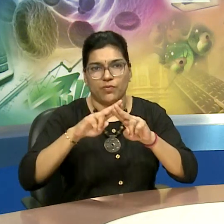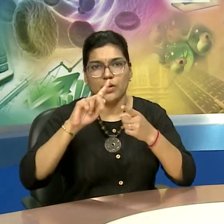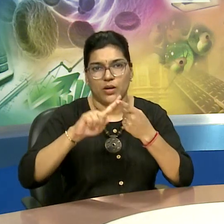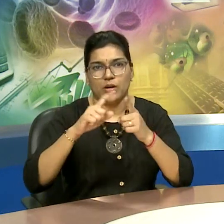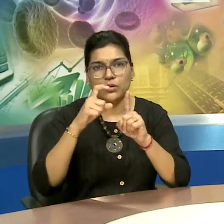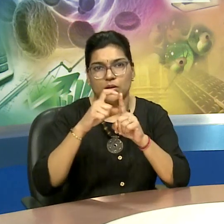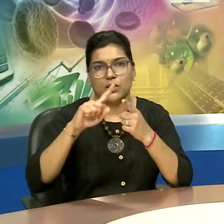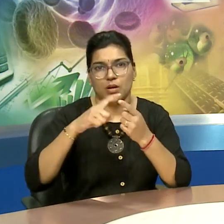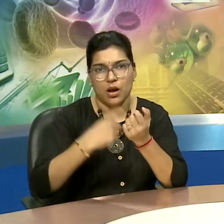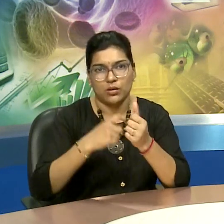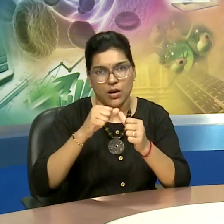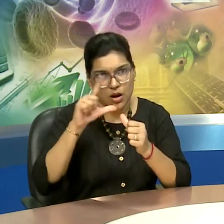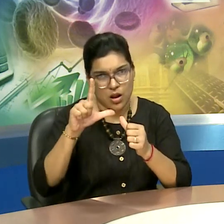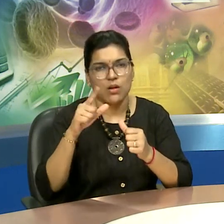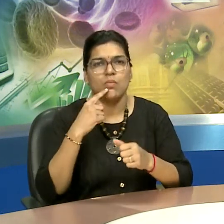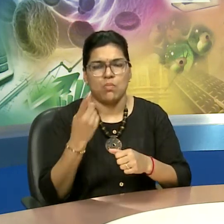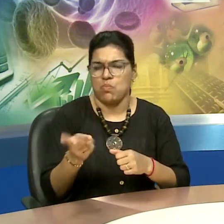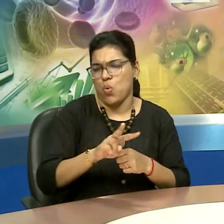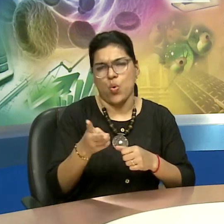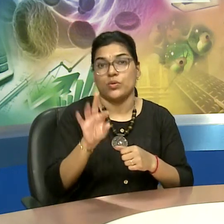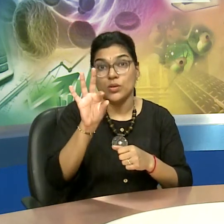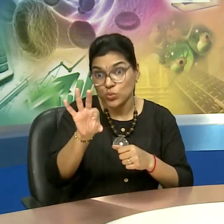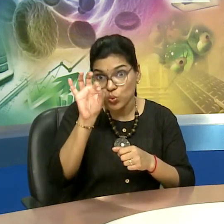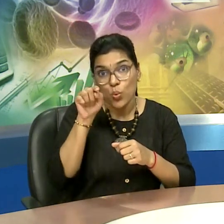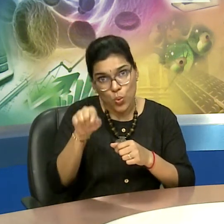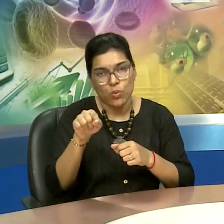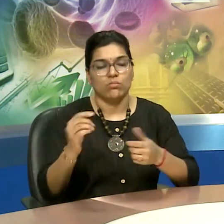expert called it semi-federal.